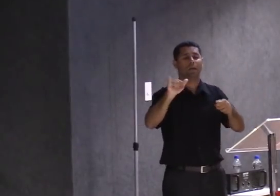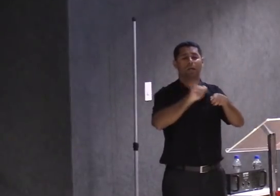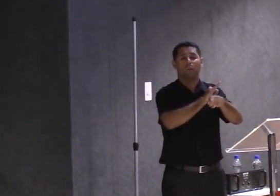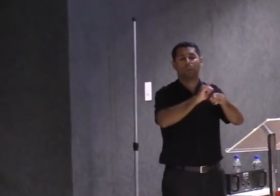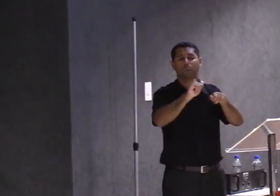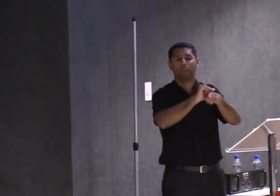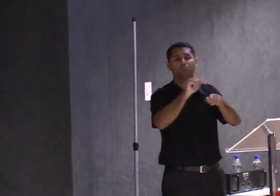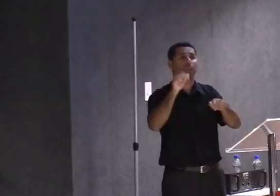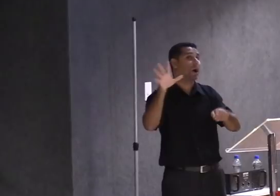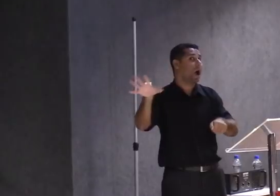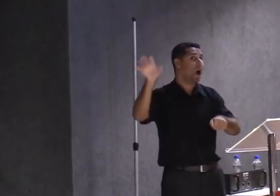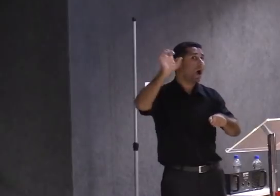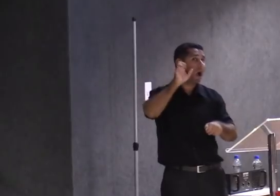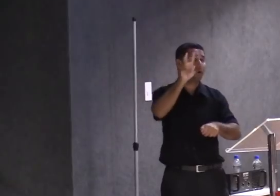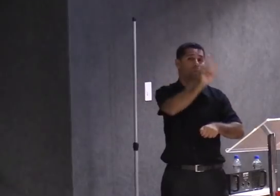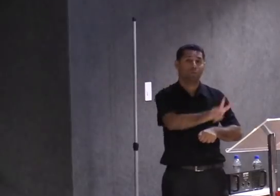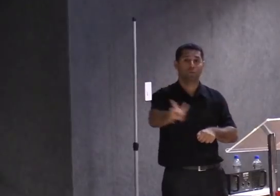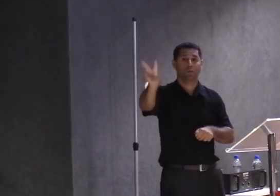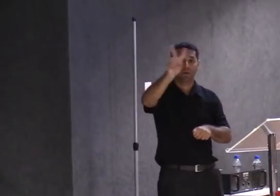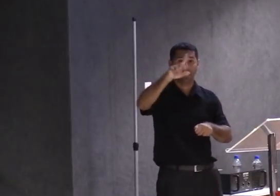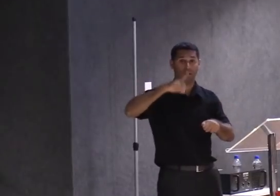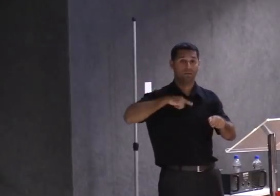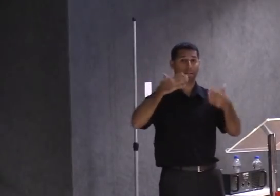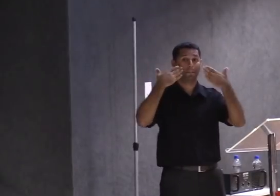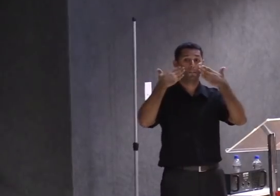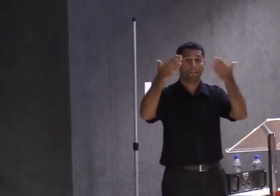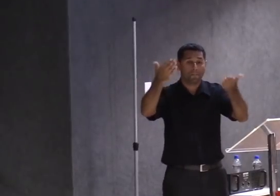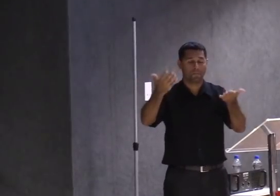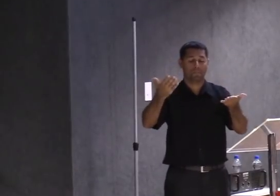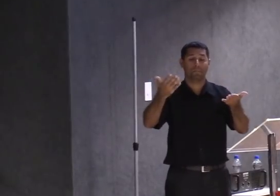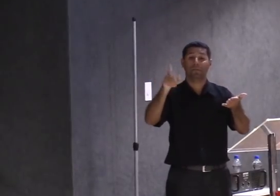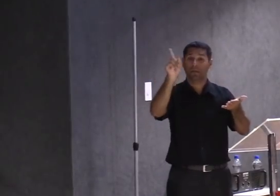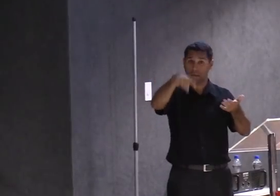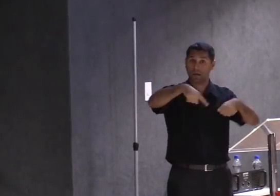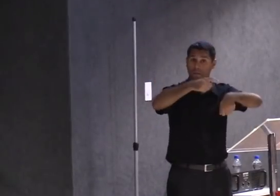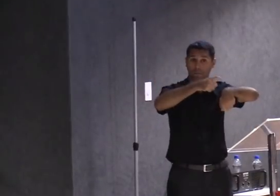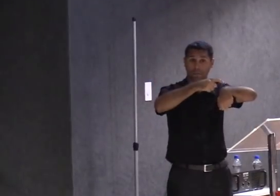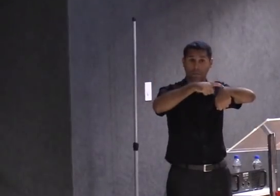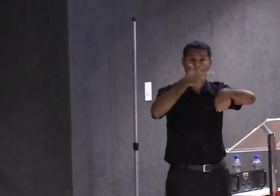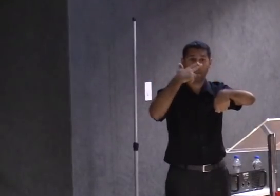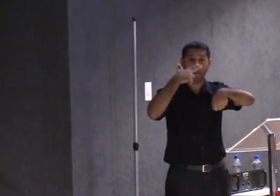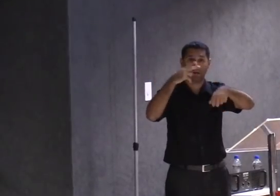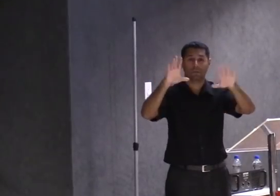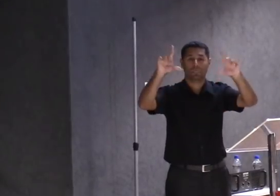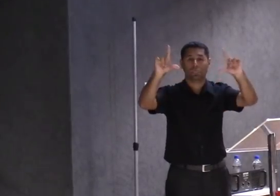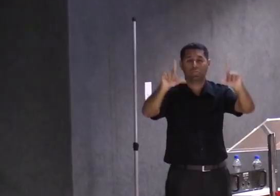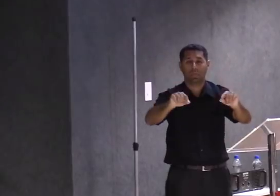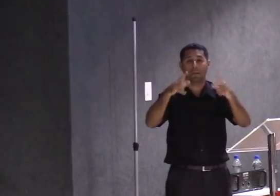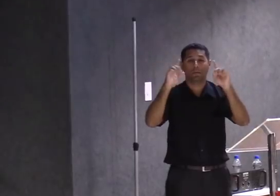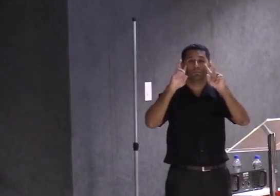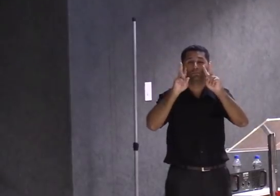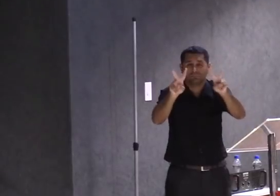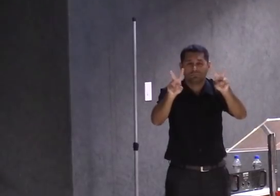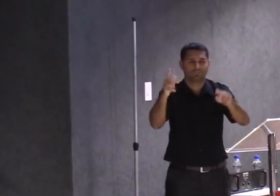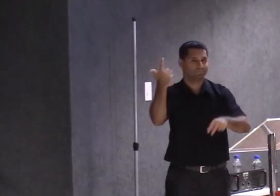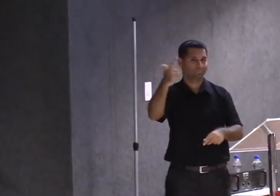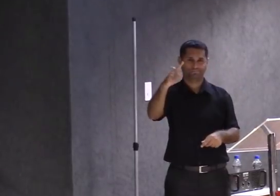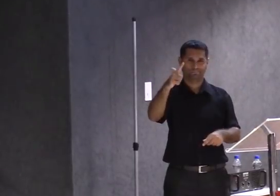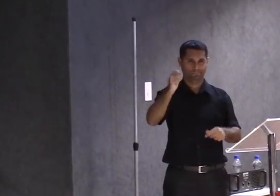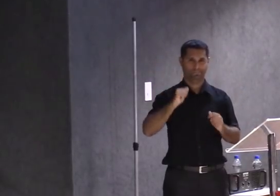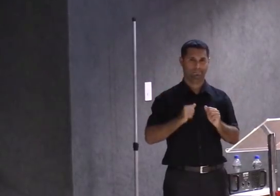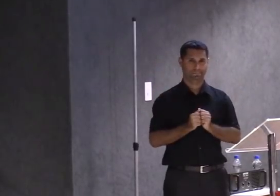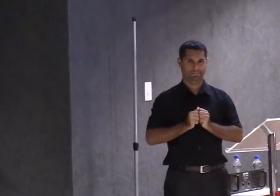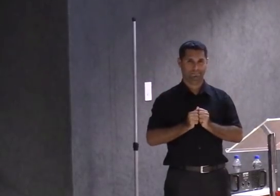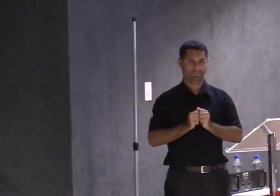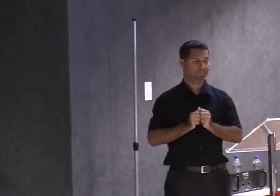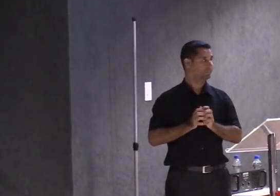ou a demonstração estão num momento de retenção mais baixa. And the